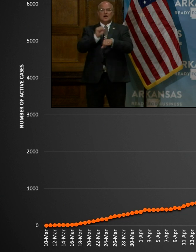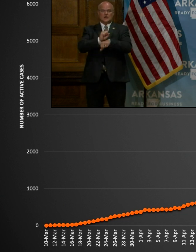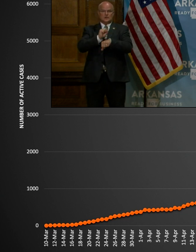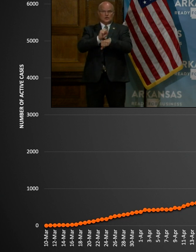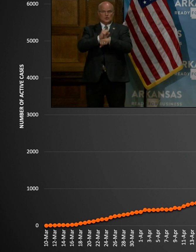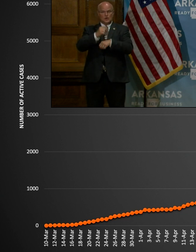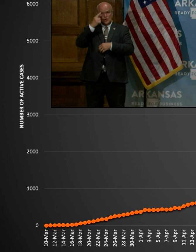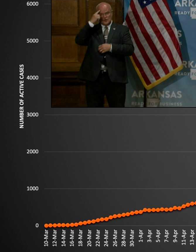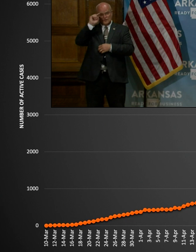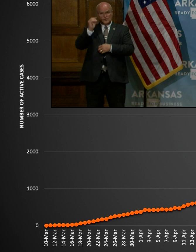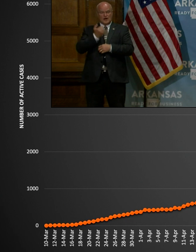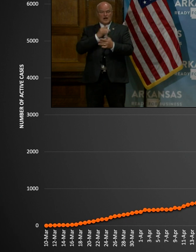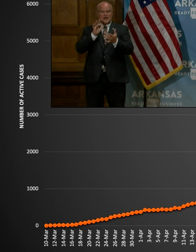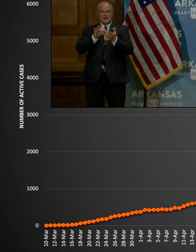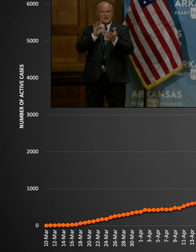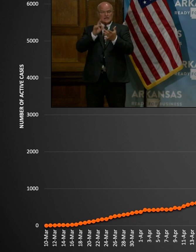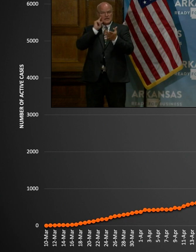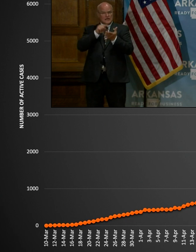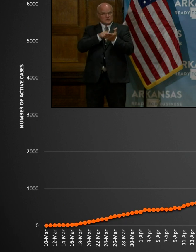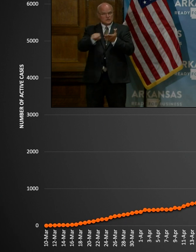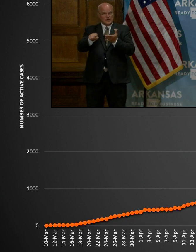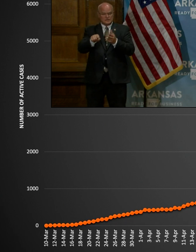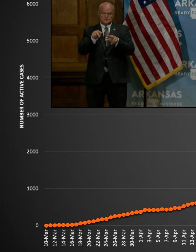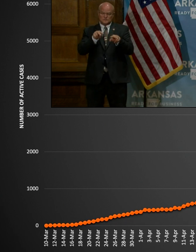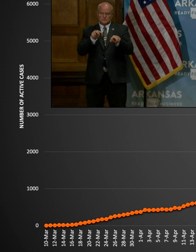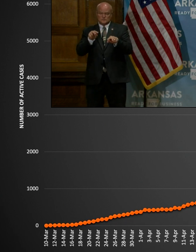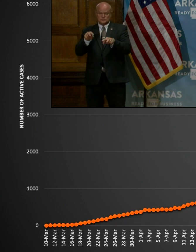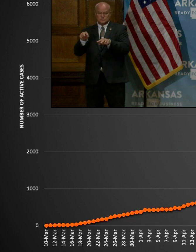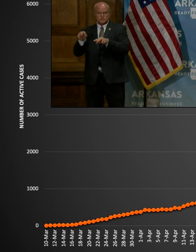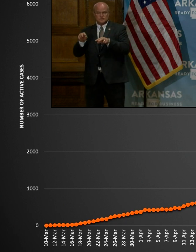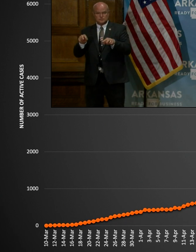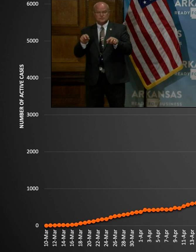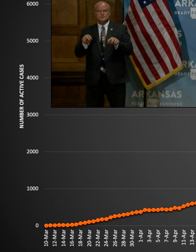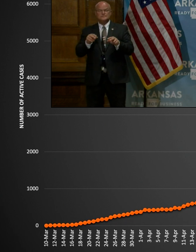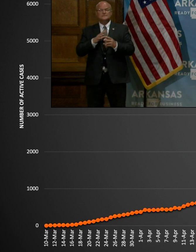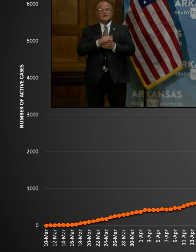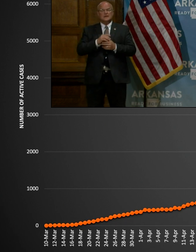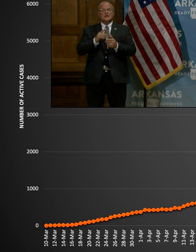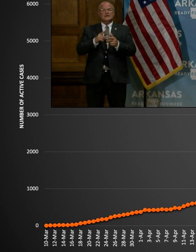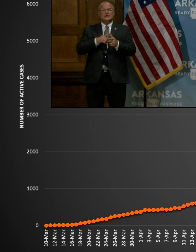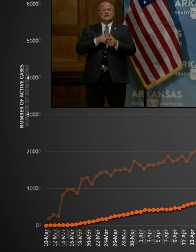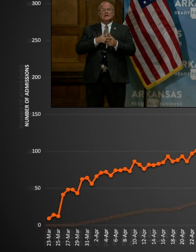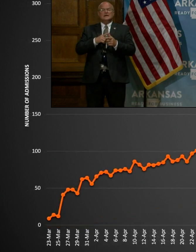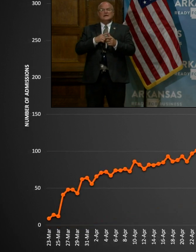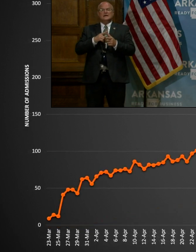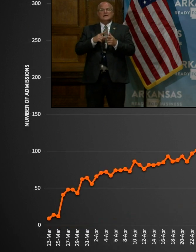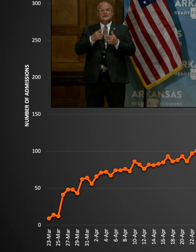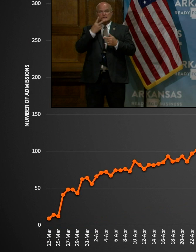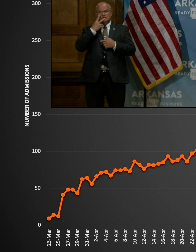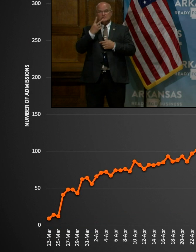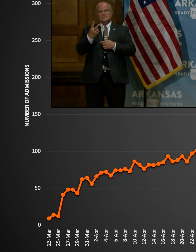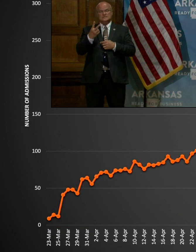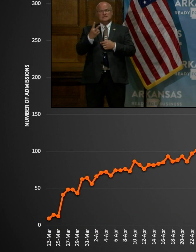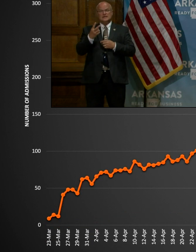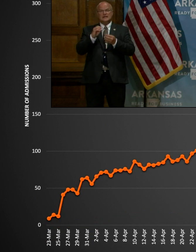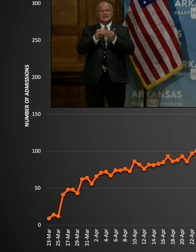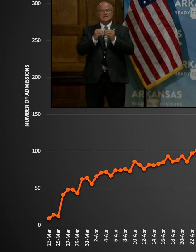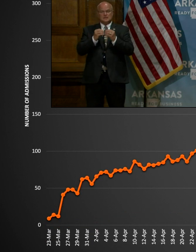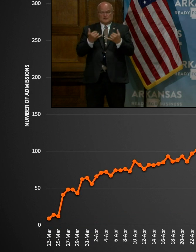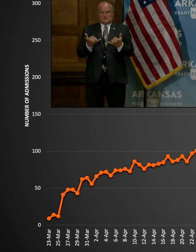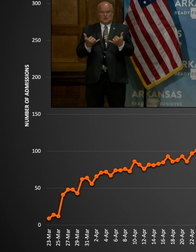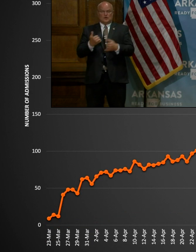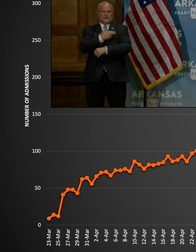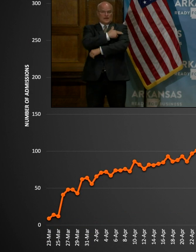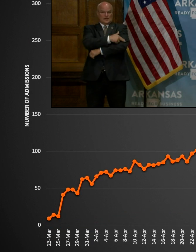our contact tracers to monitor those. And then you'll see the number of